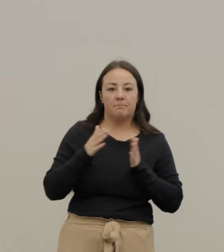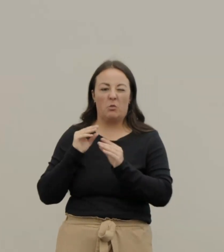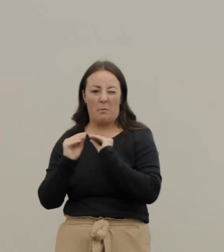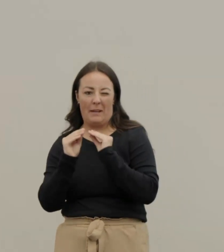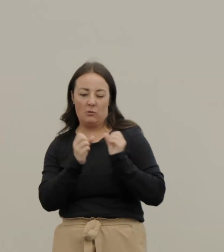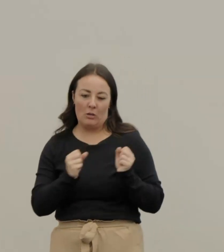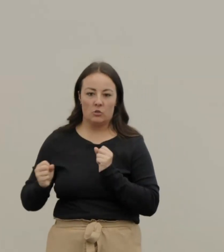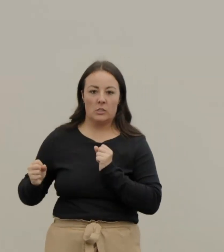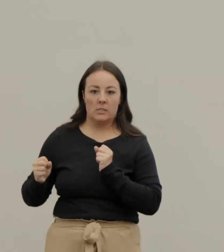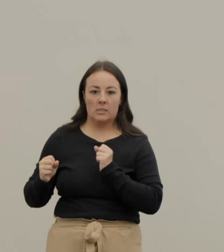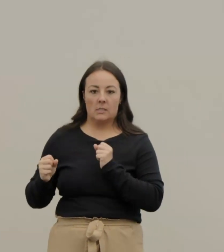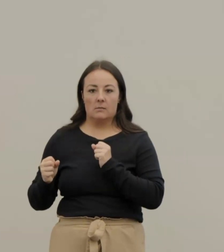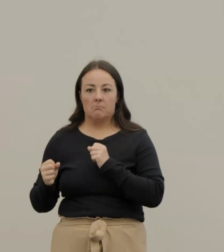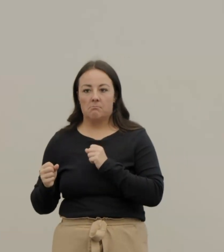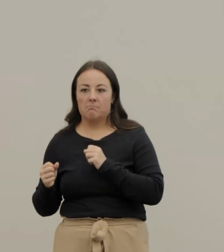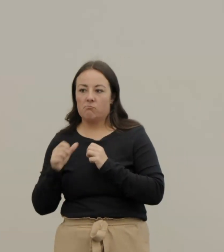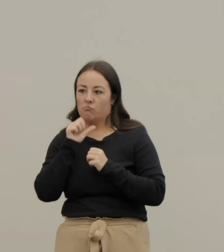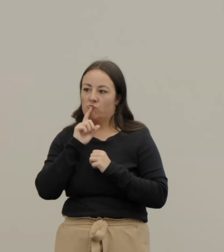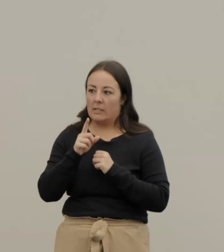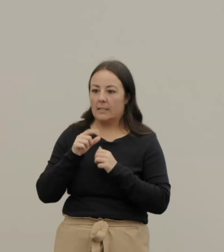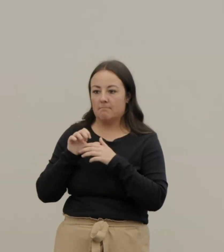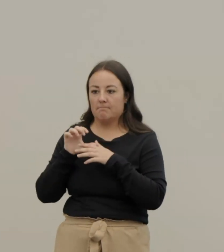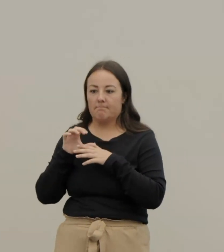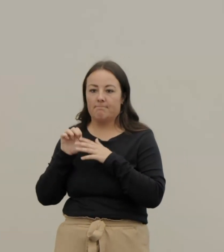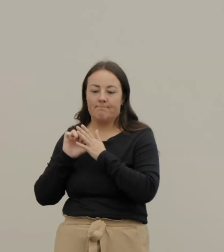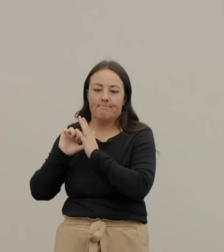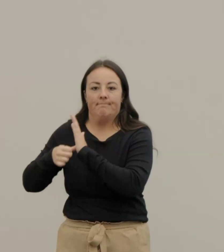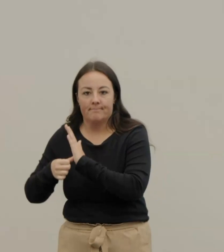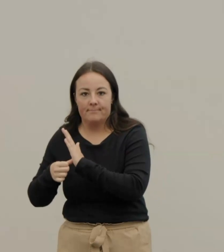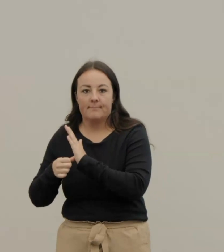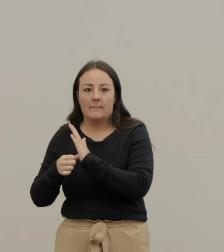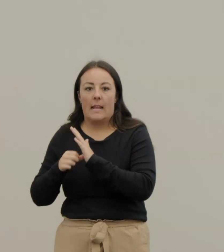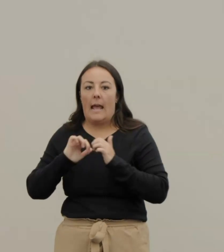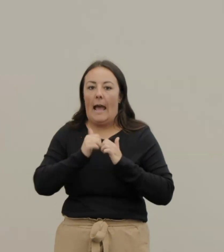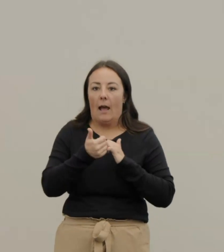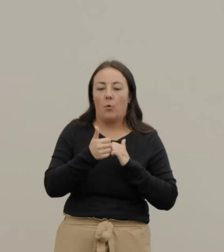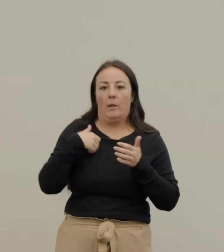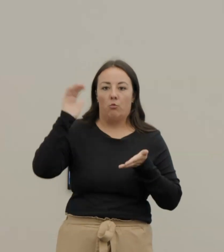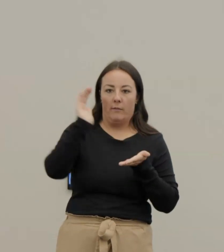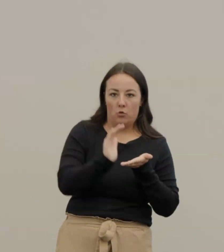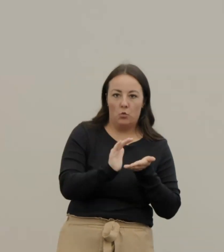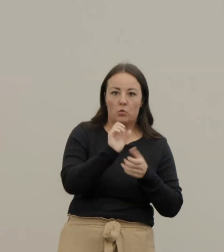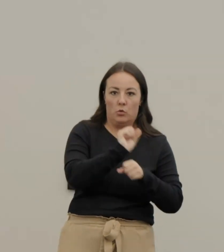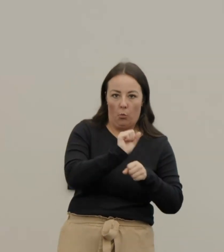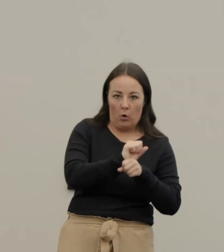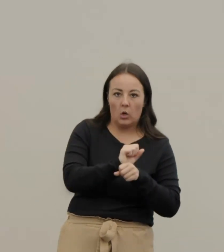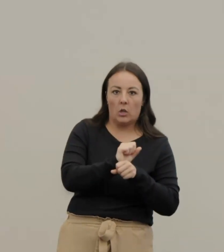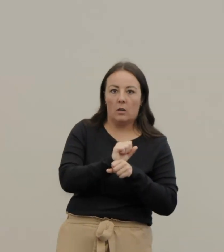right? So how do we reduce the amount of work in order to lower the risk of non-compliance?